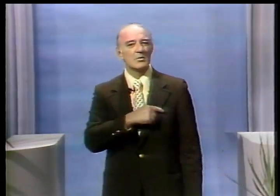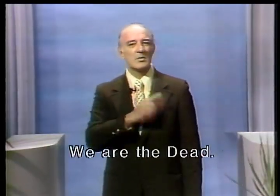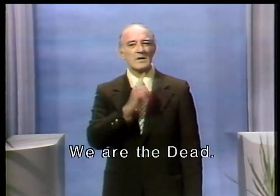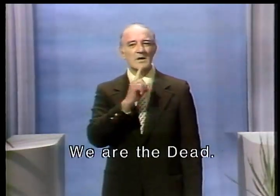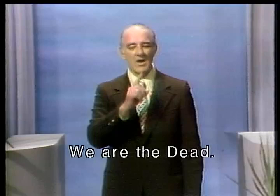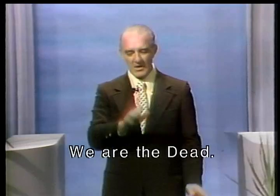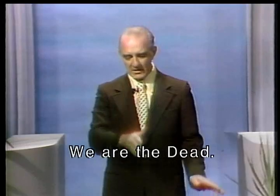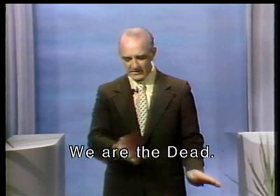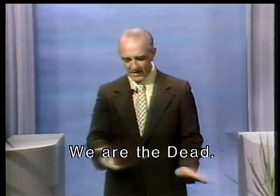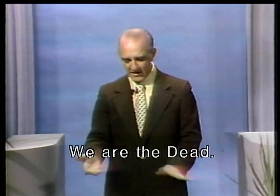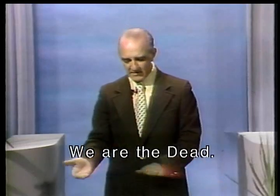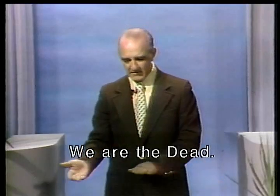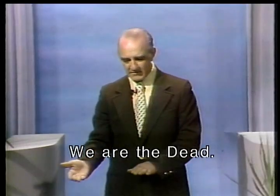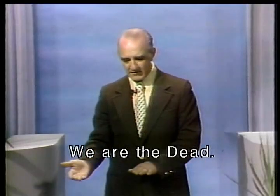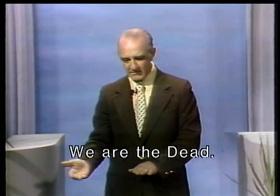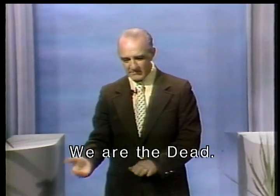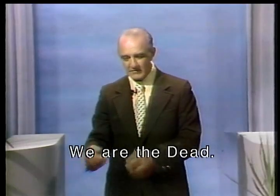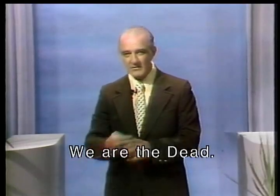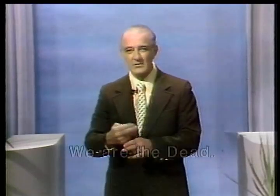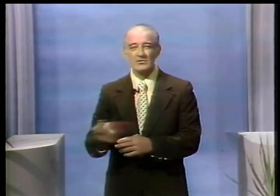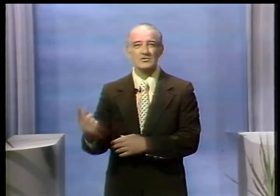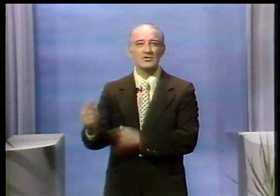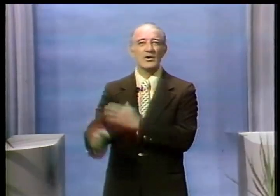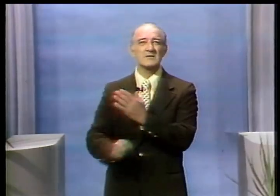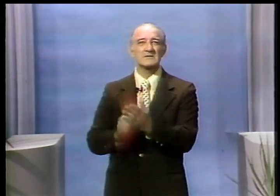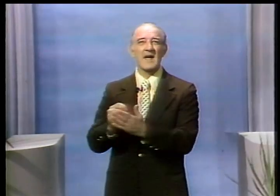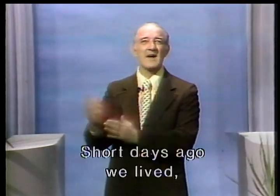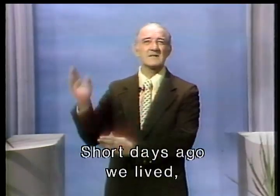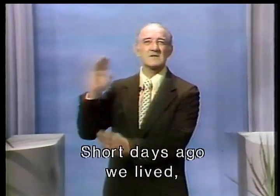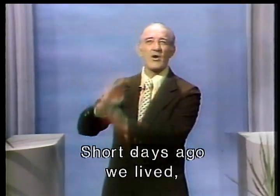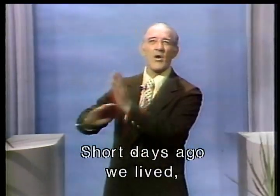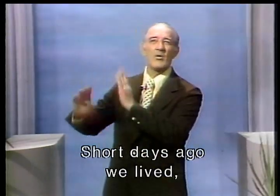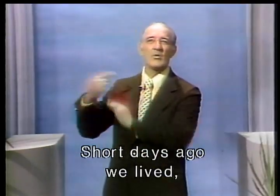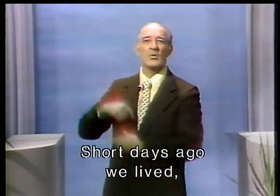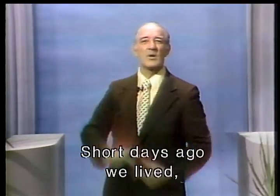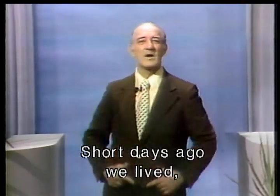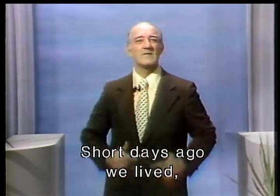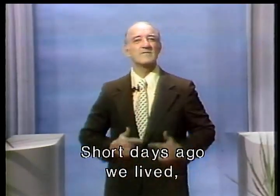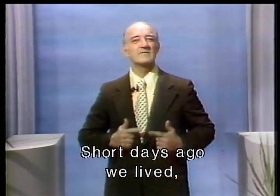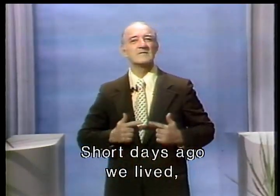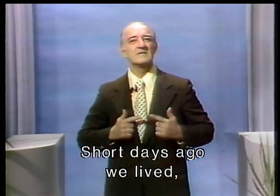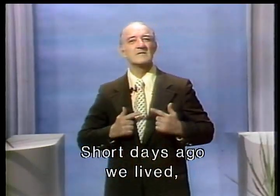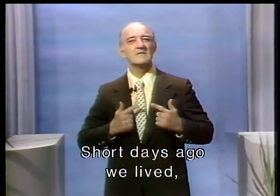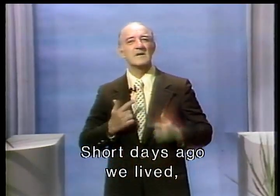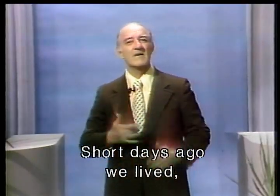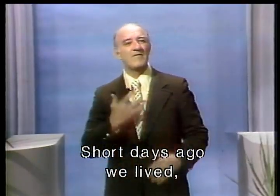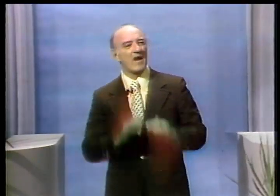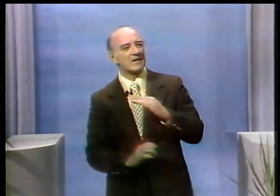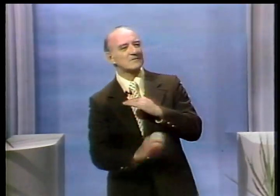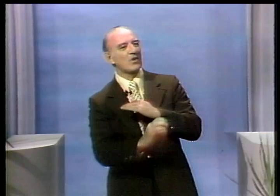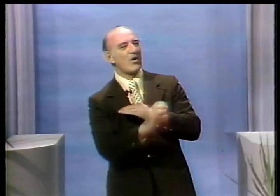We are the dead. So days ago we lived, felt dawn,